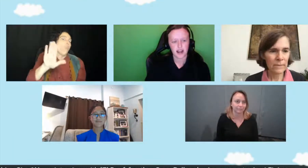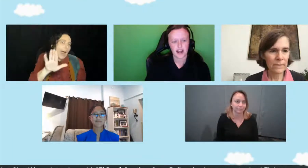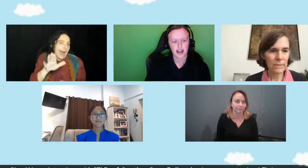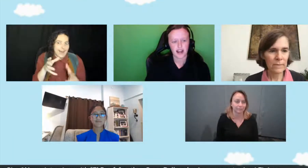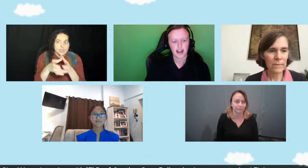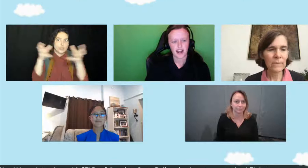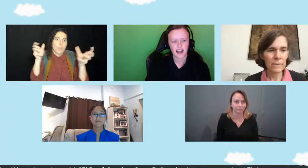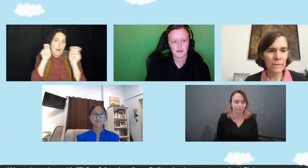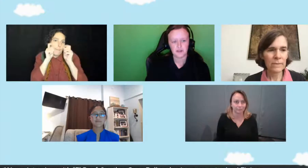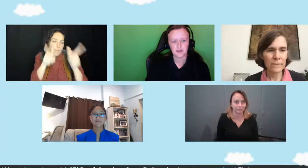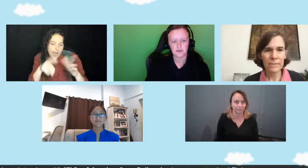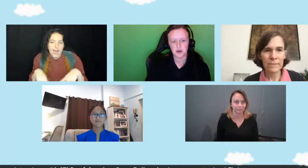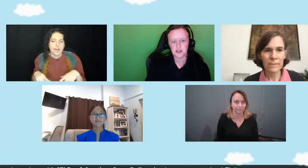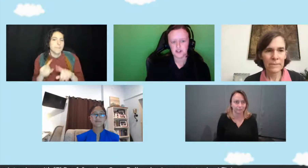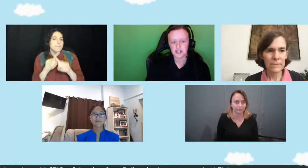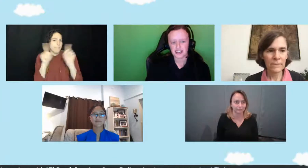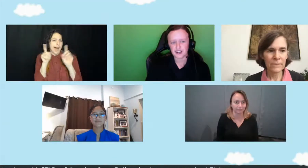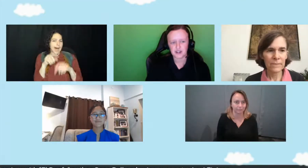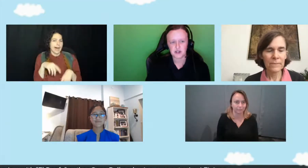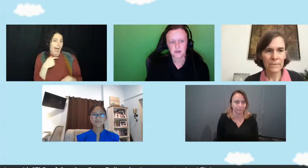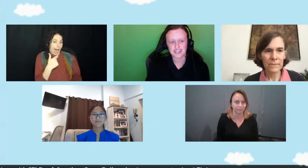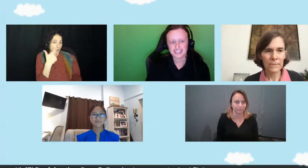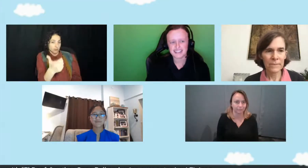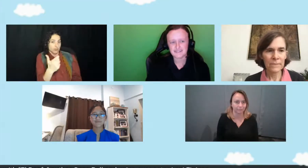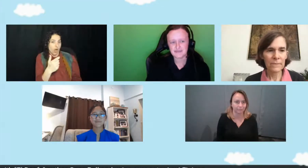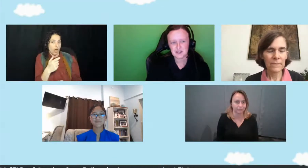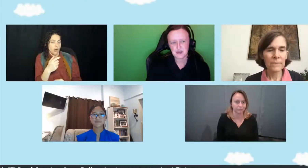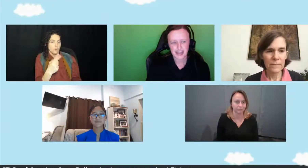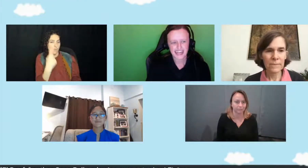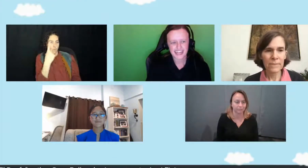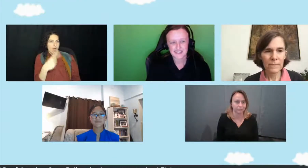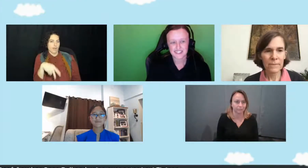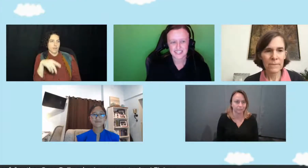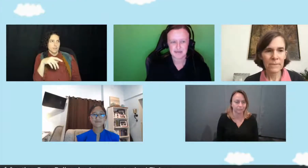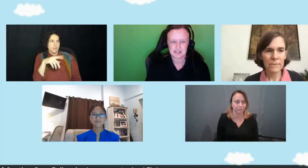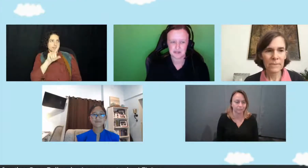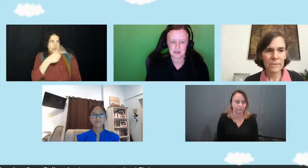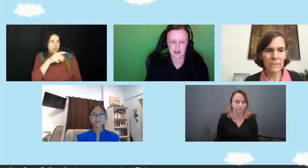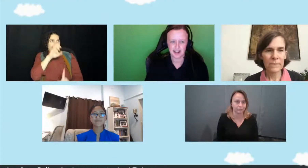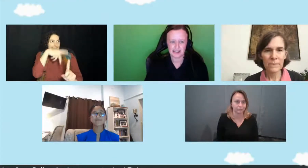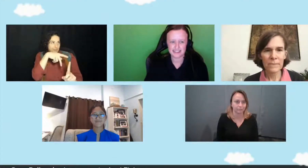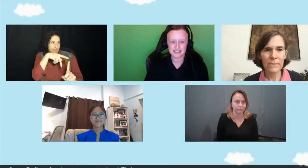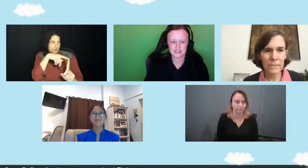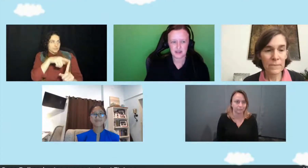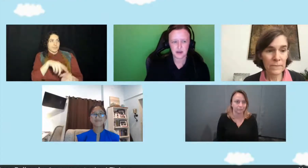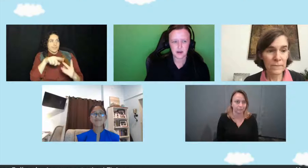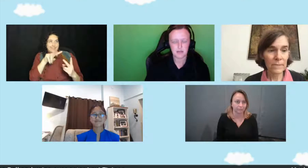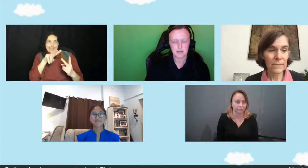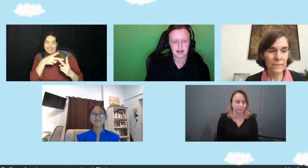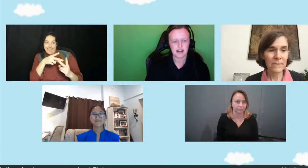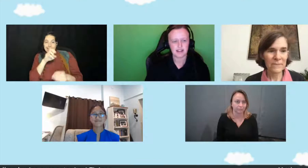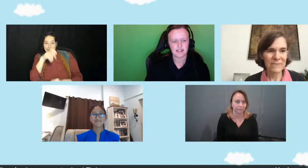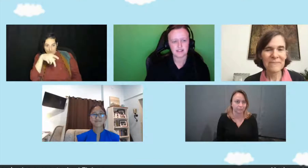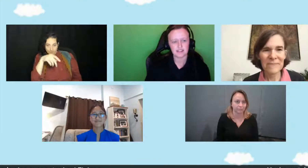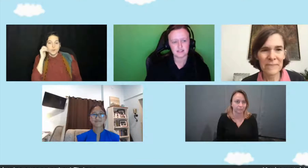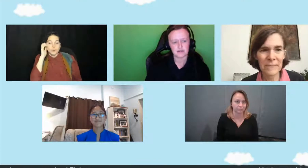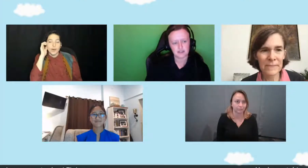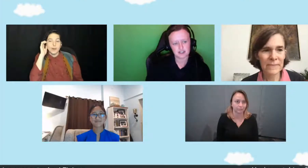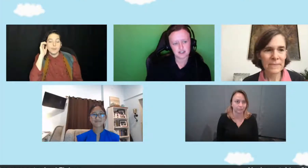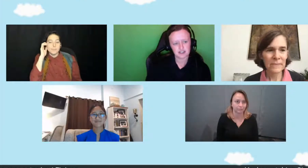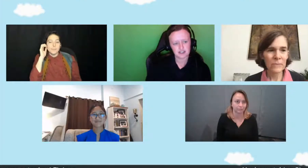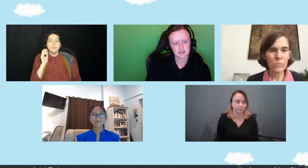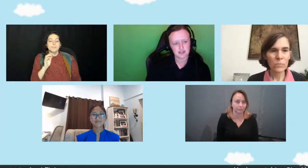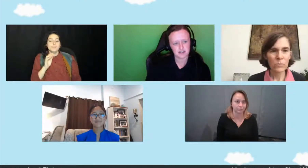So I was wondering, I know you don't want to give much away, you want to keep it a surprise, but in